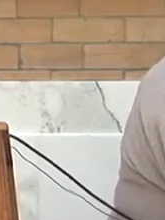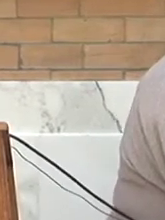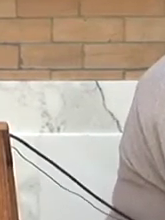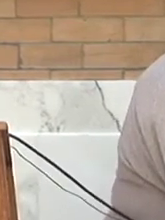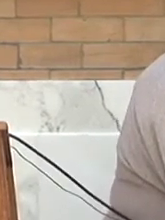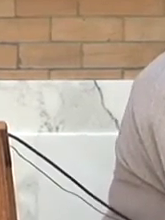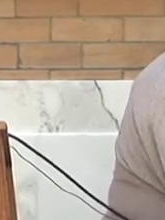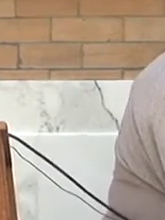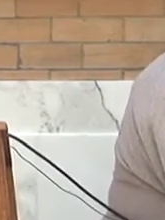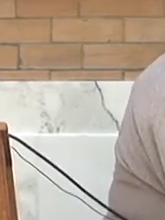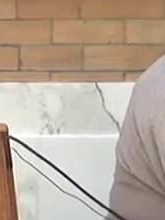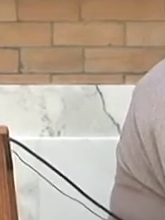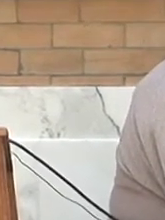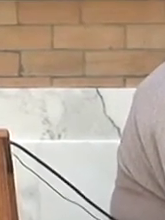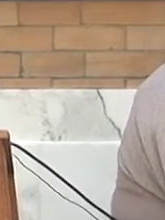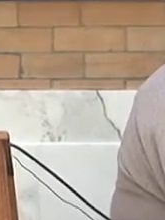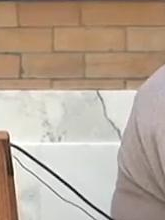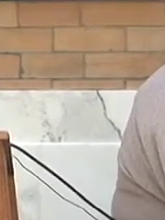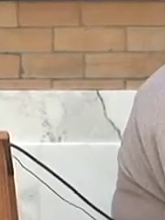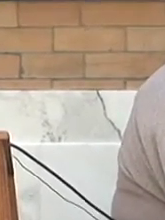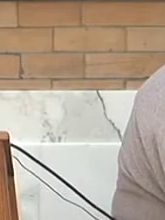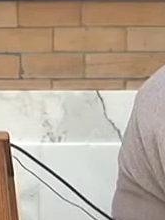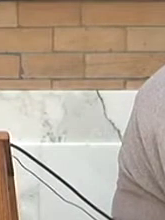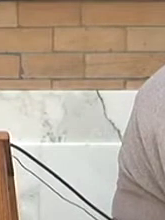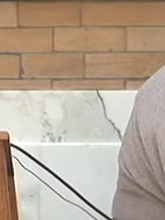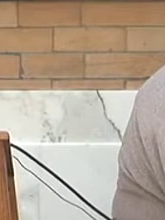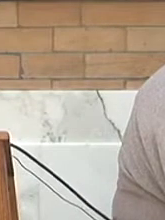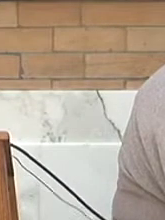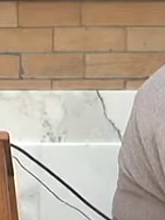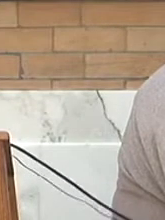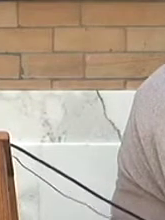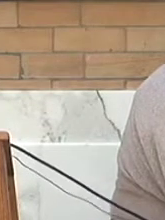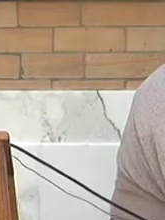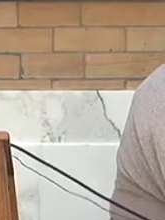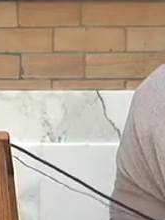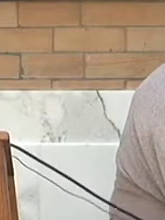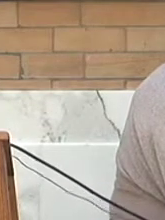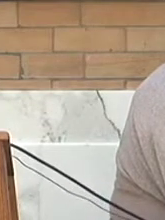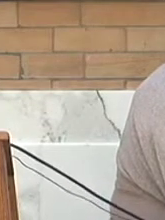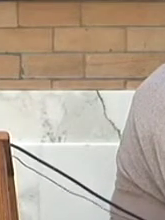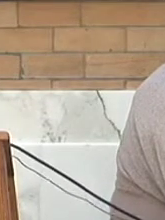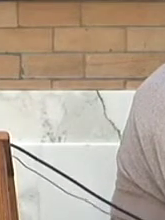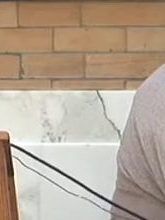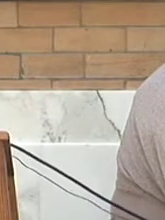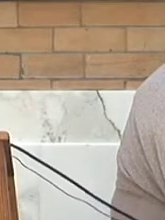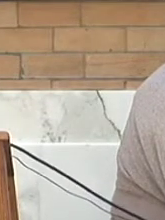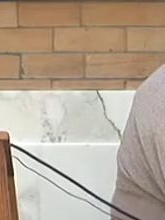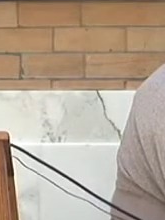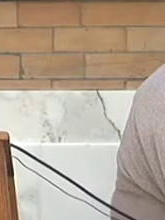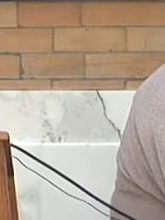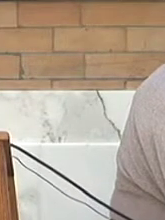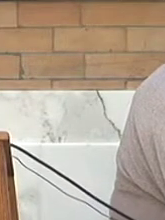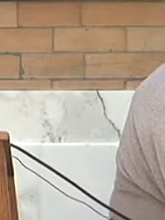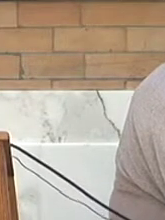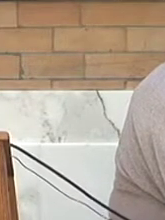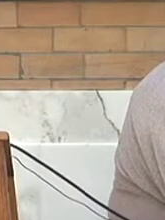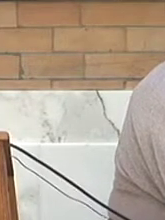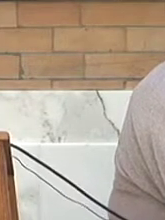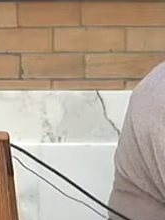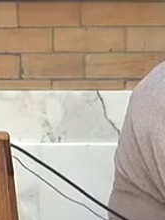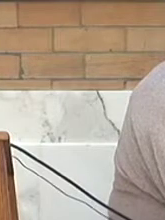help to manage my asthma, a clean house, laundry, and shopping done.